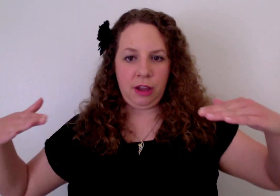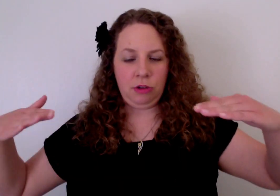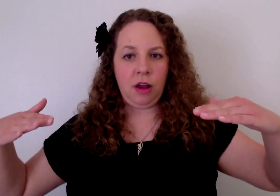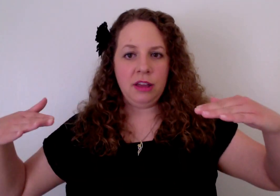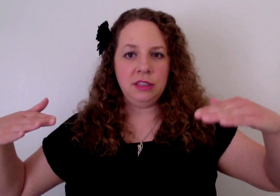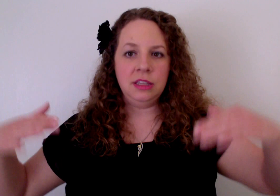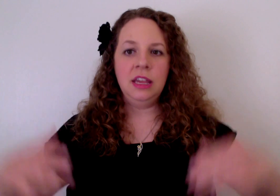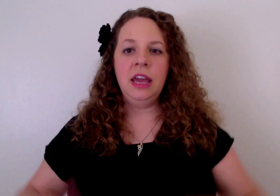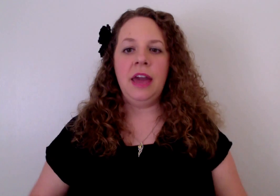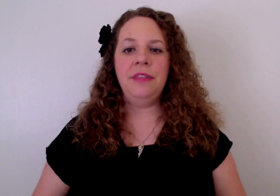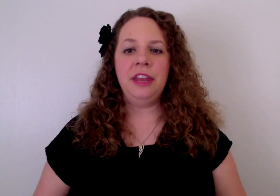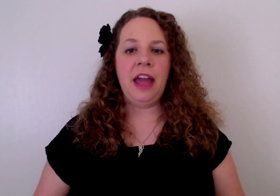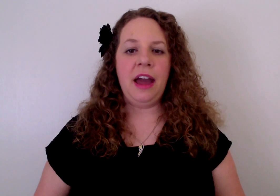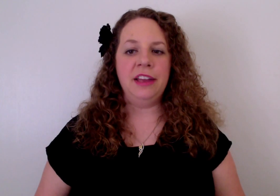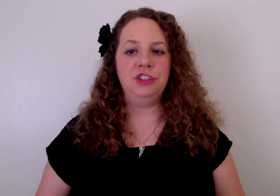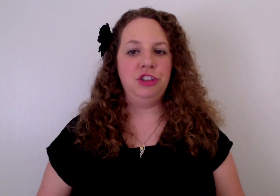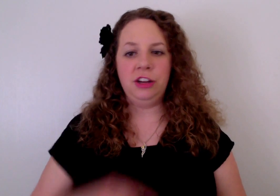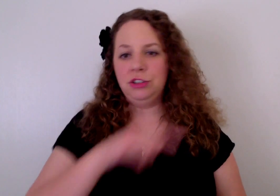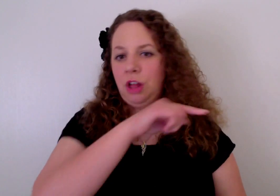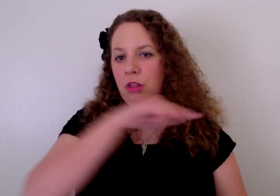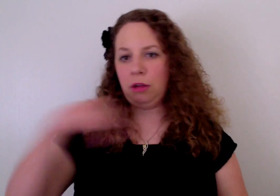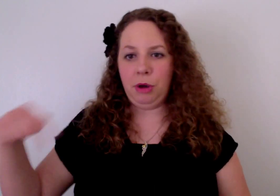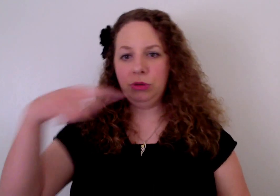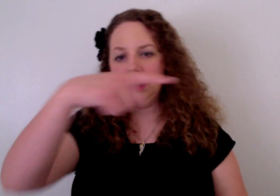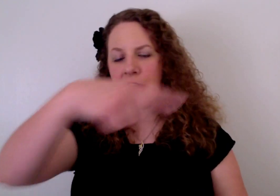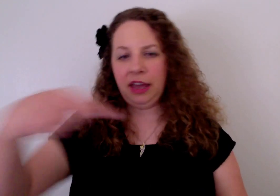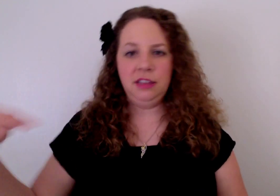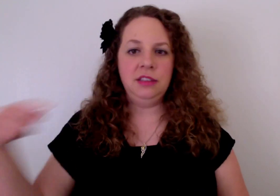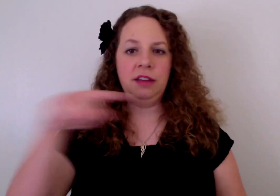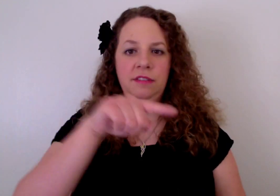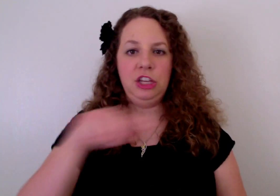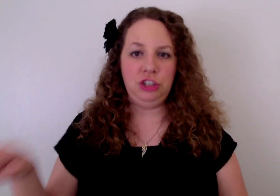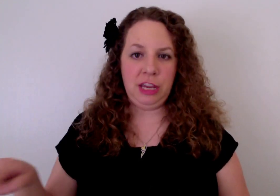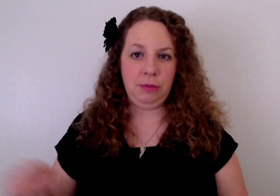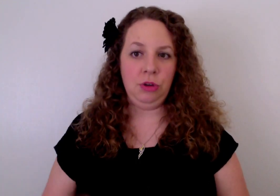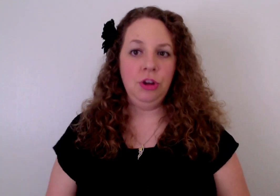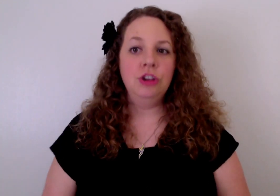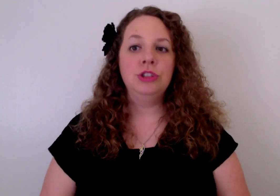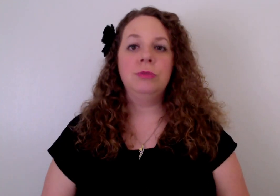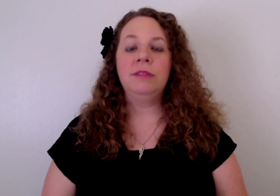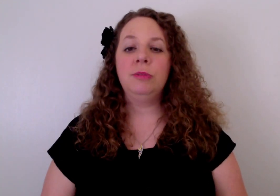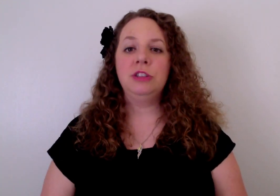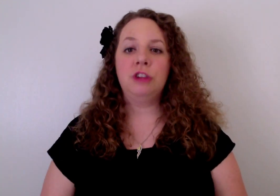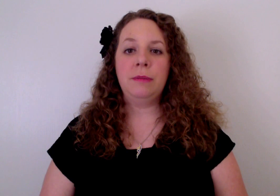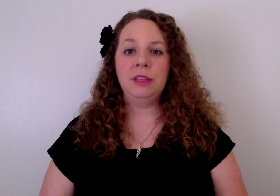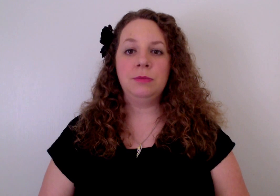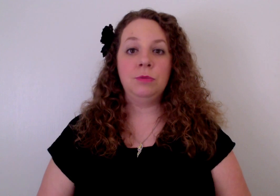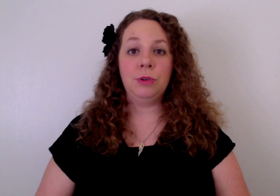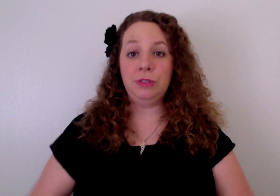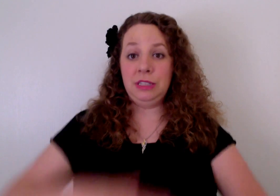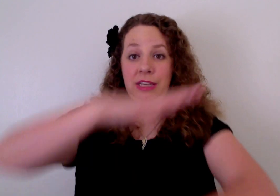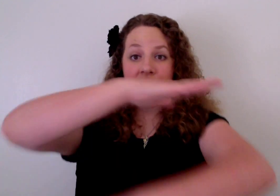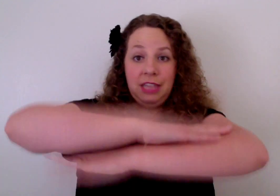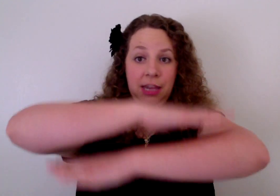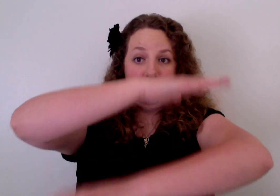across. And then it has chairs along both sides of each table. So whenever we describe this one, we're going to say table.